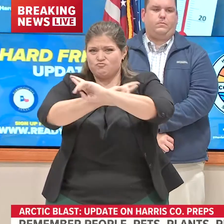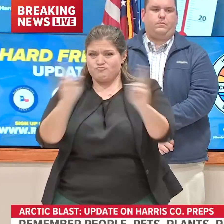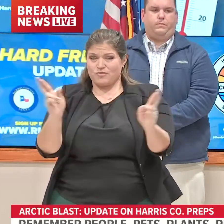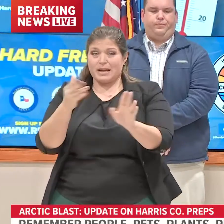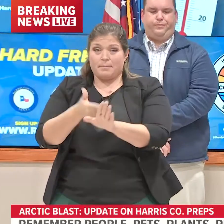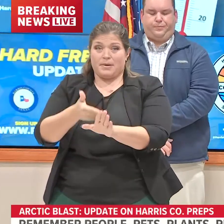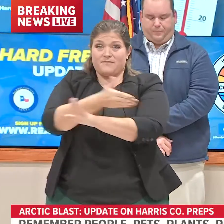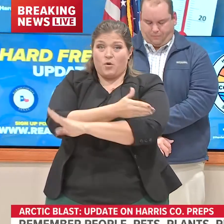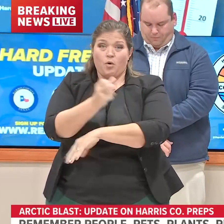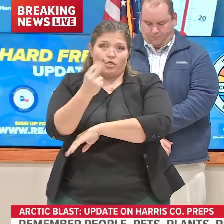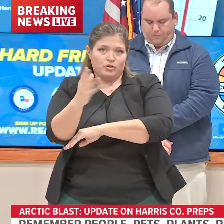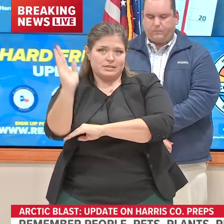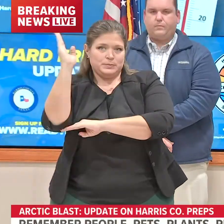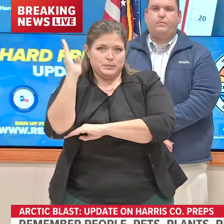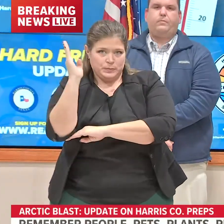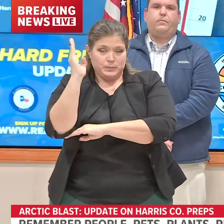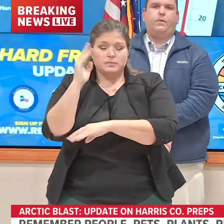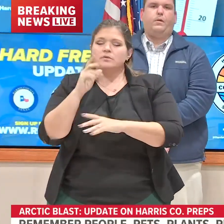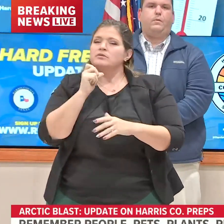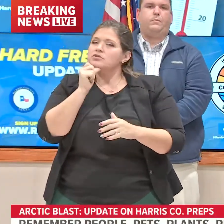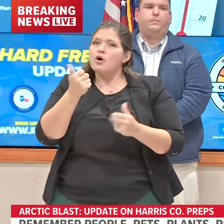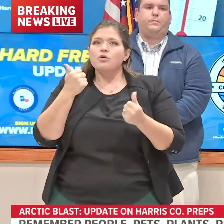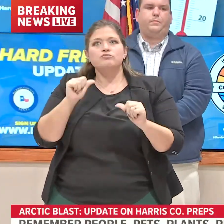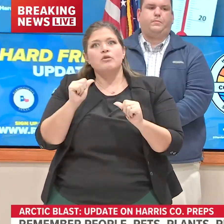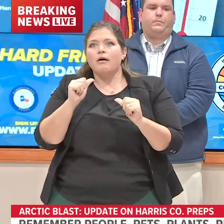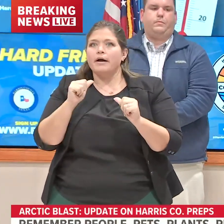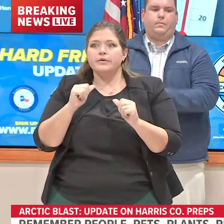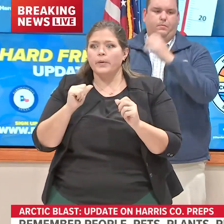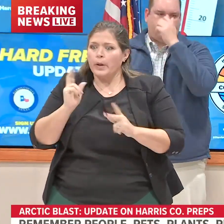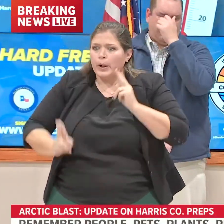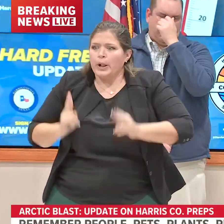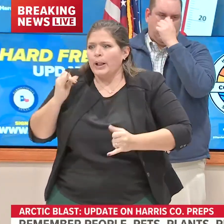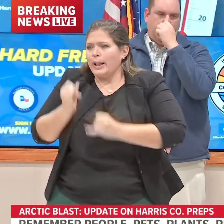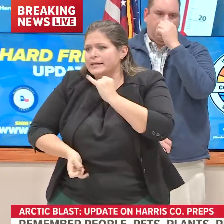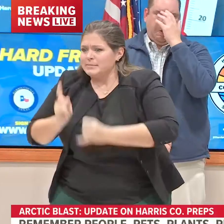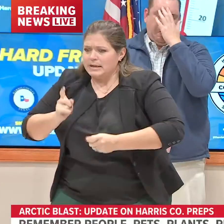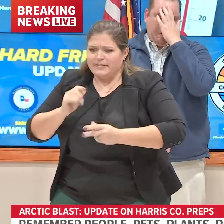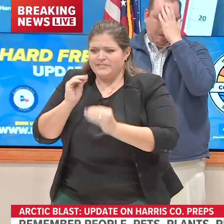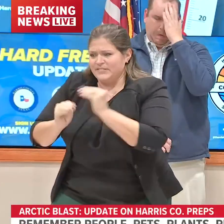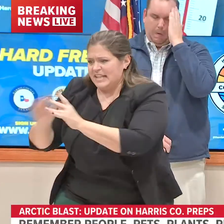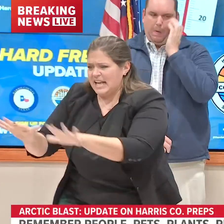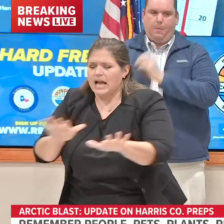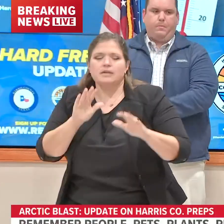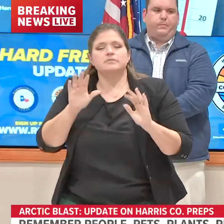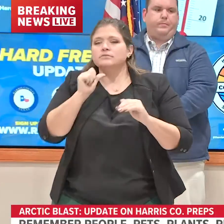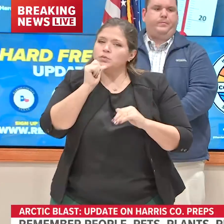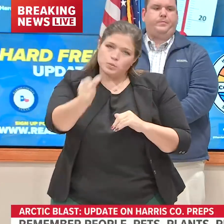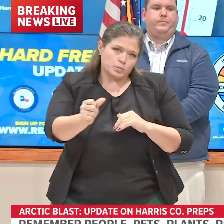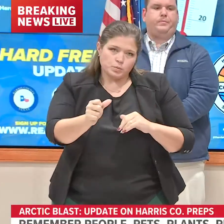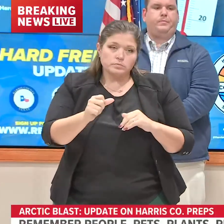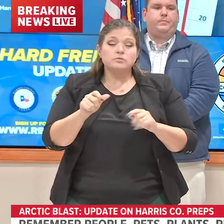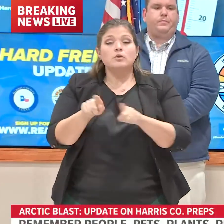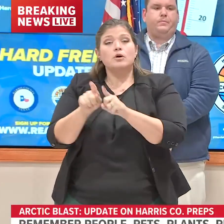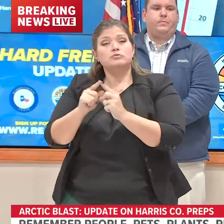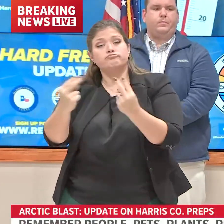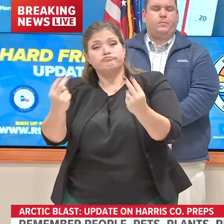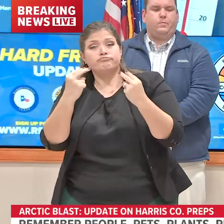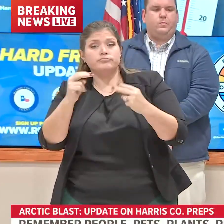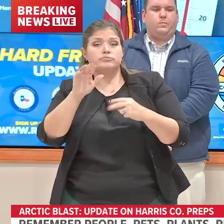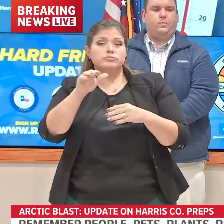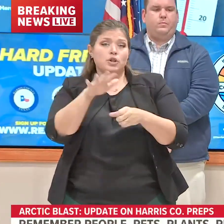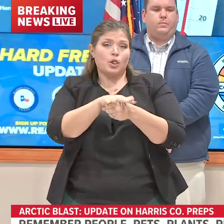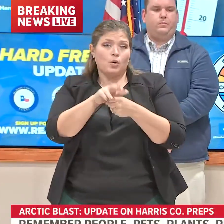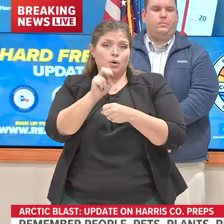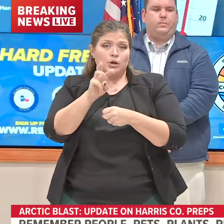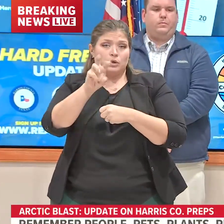comes through. Don't try to deal with this after the cold gets here. As always, you can stay attuned to local news, or you should stay